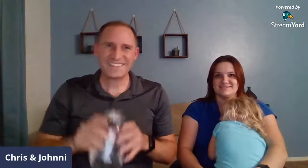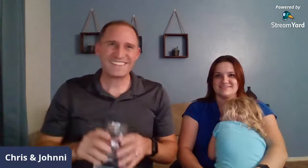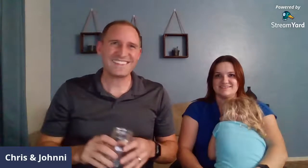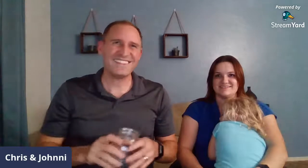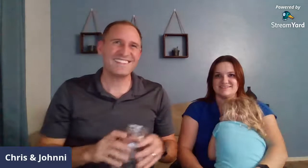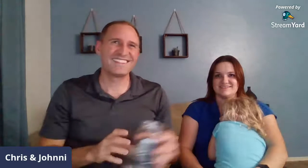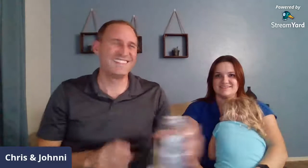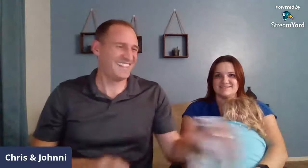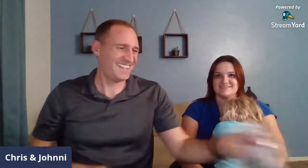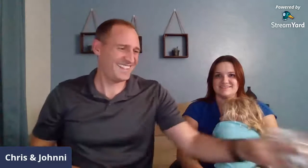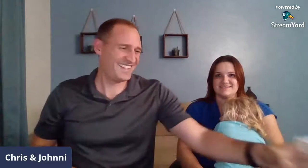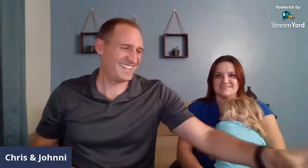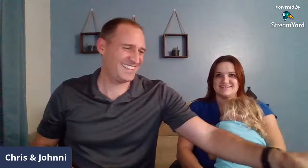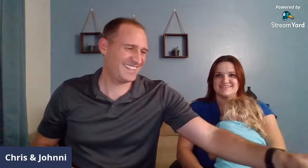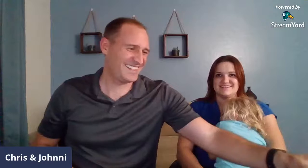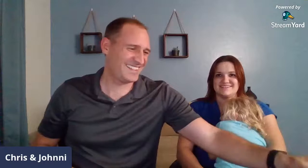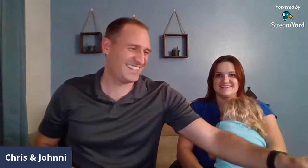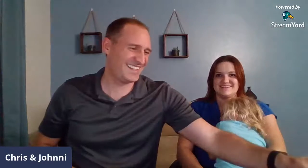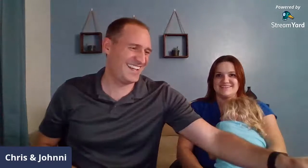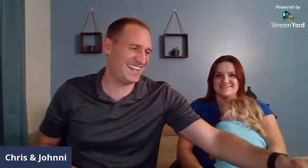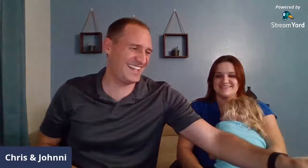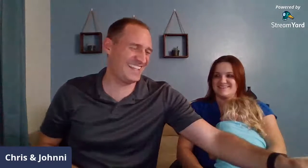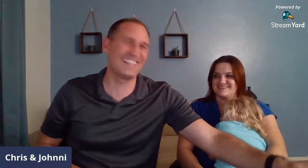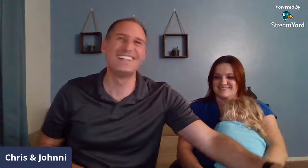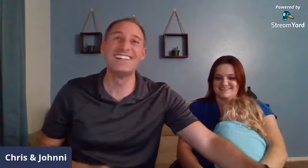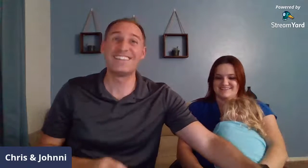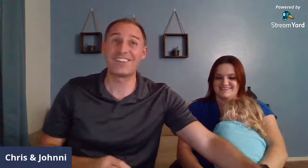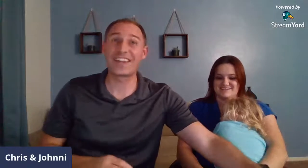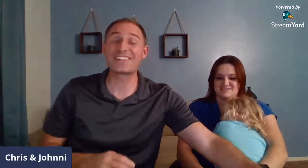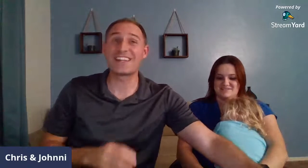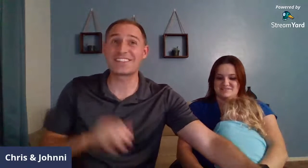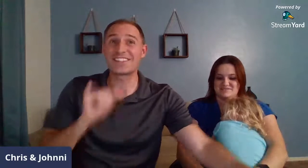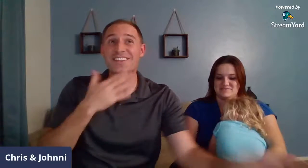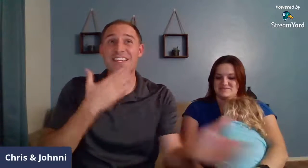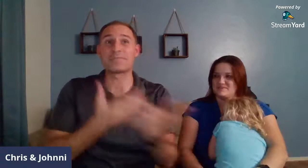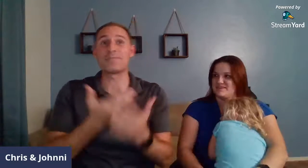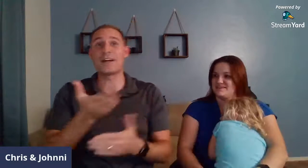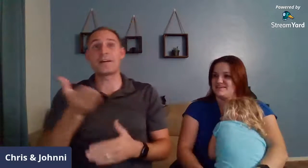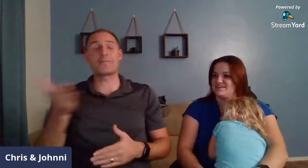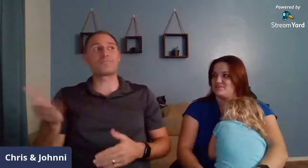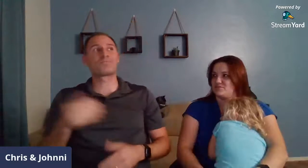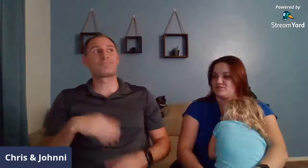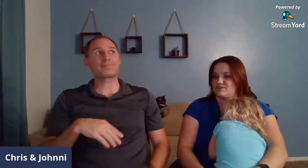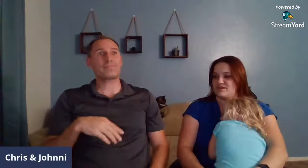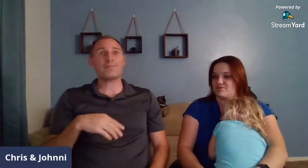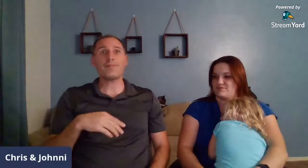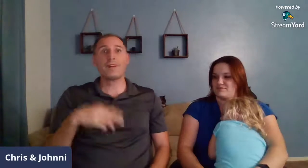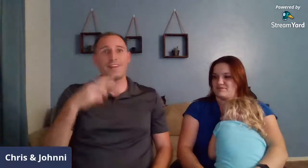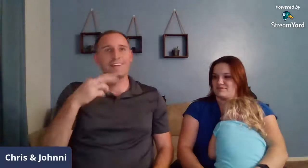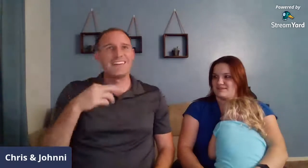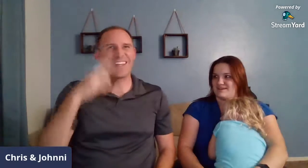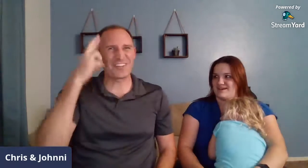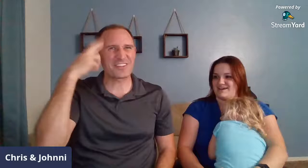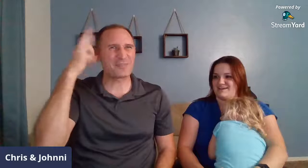to catch some stuff while you talk. Well, that's a good thing. You can do it. Yeah, the reason why